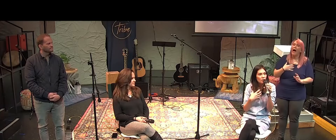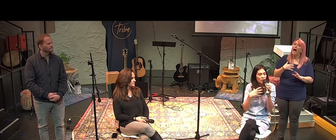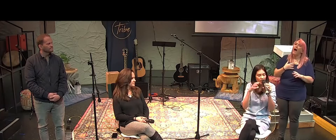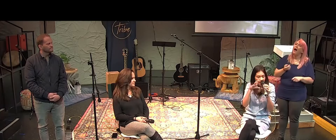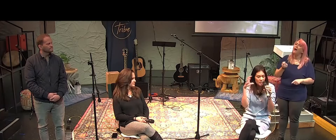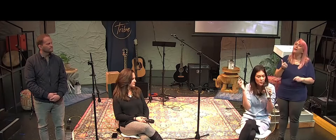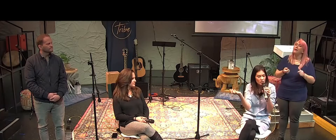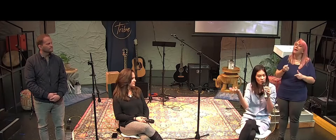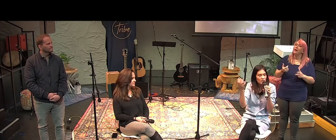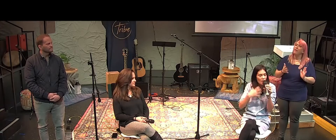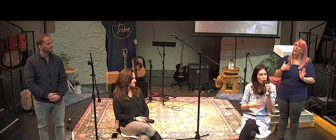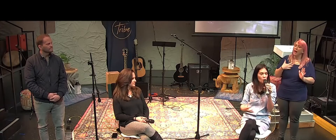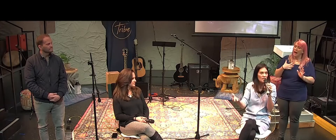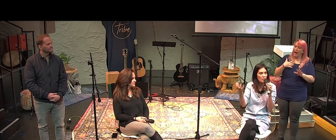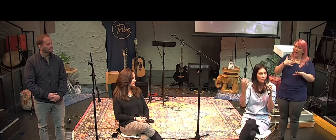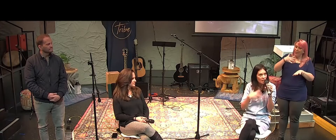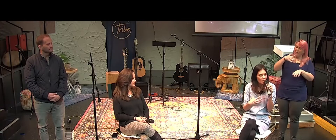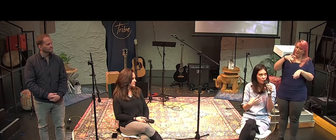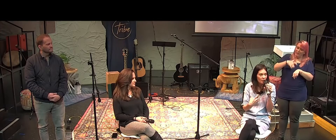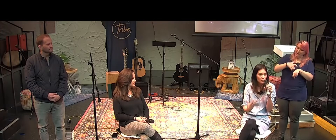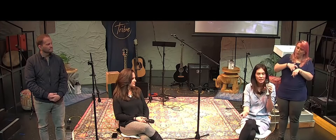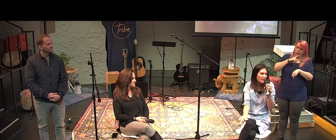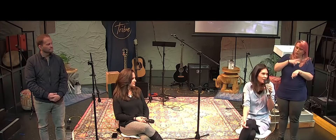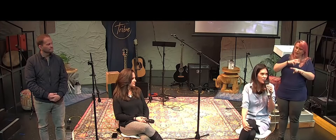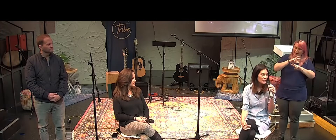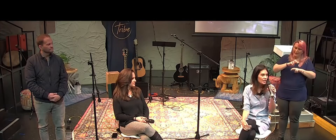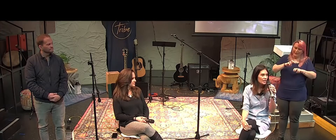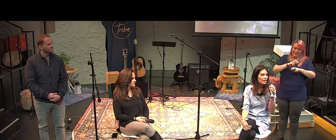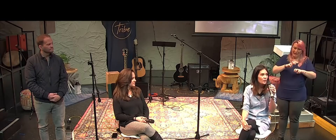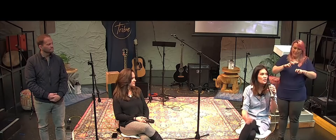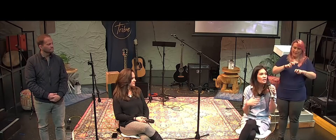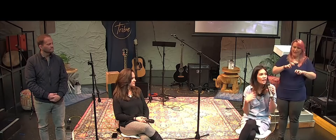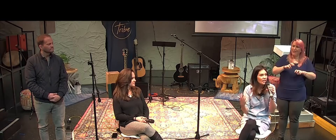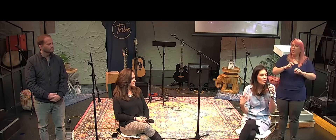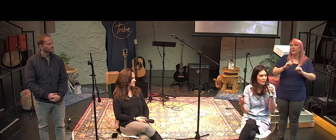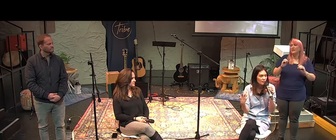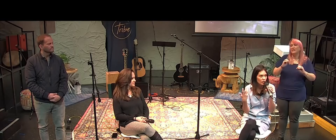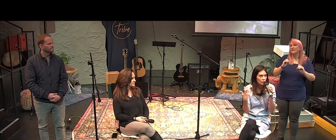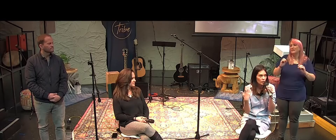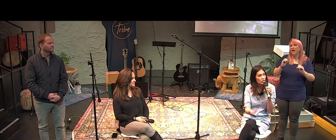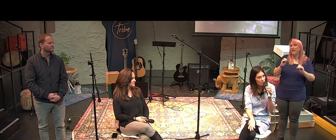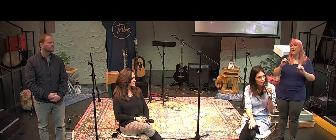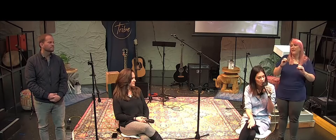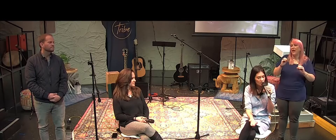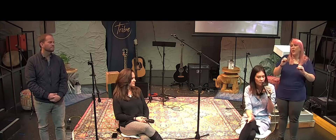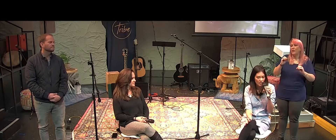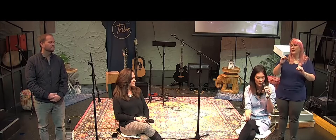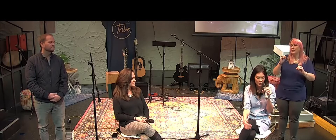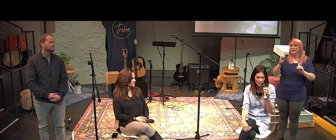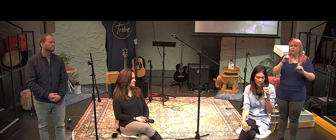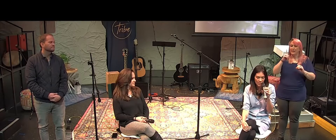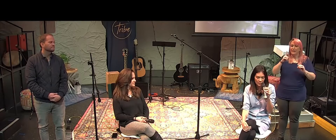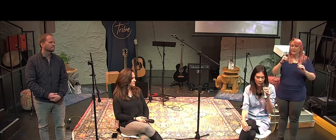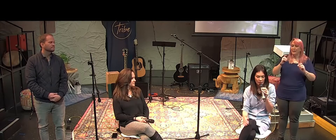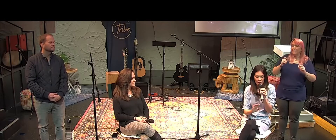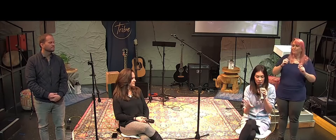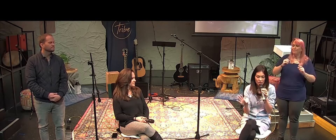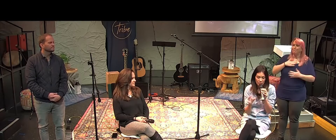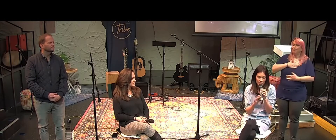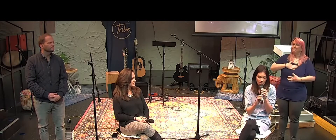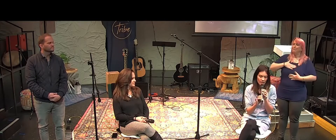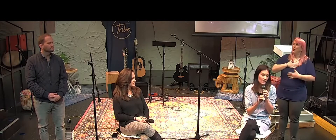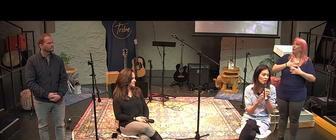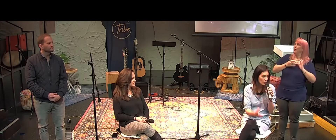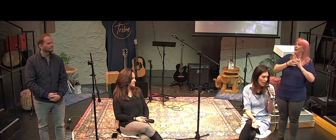things, when I had the space to examine what was coming in through them, it wasn't anything that was aligning myself up with Jesus, if that makes sense. And